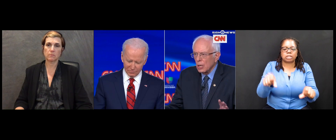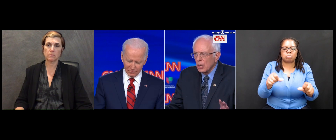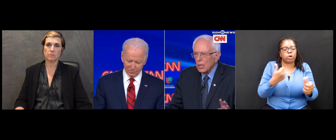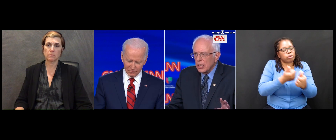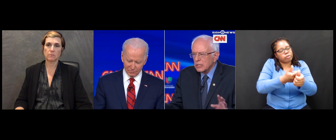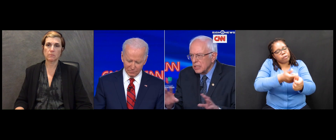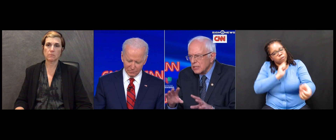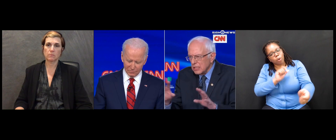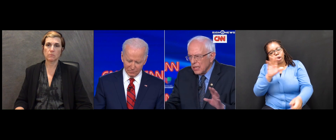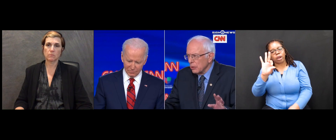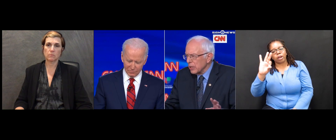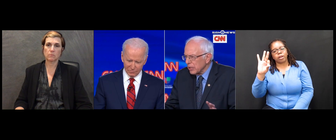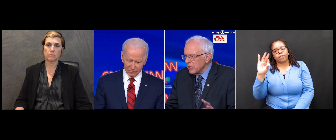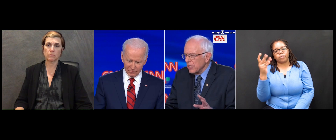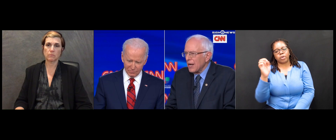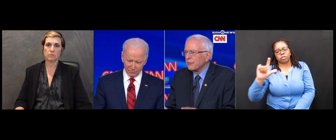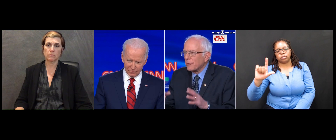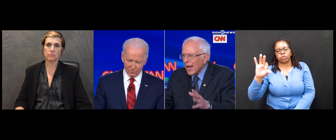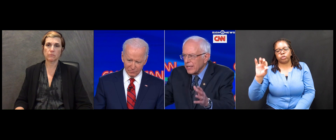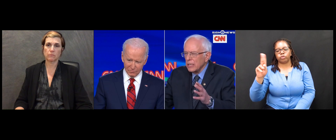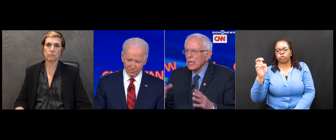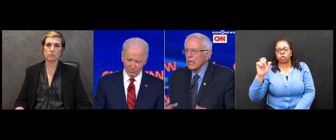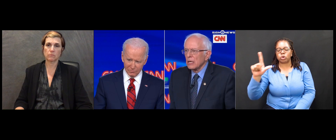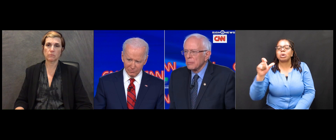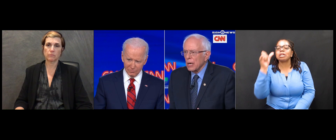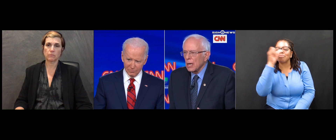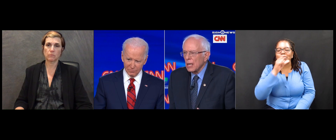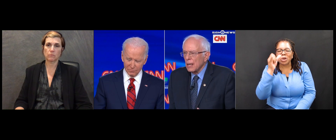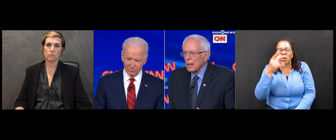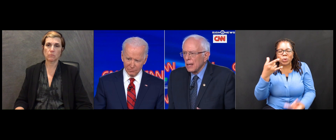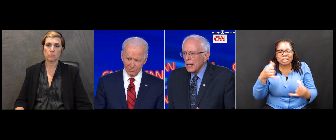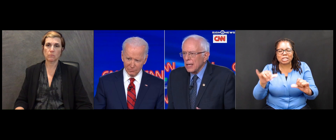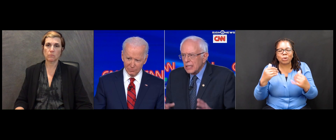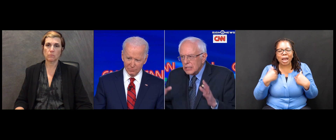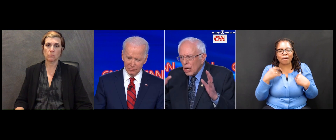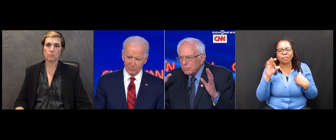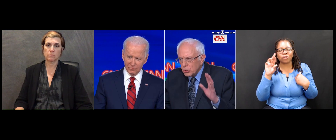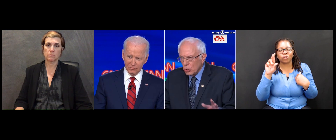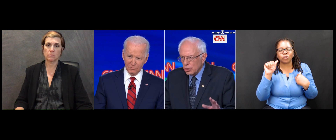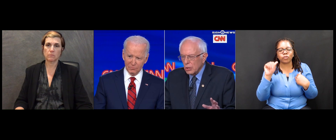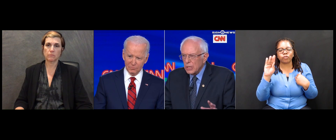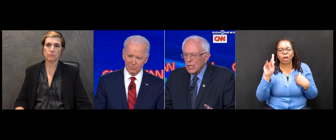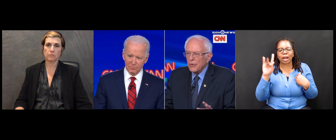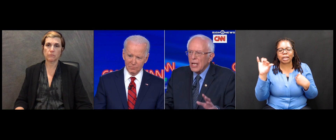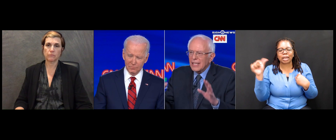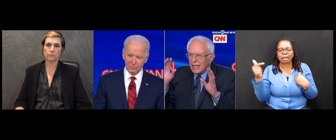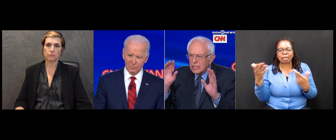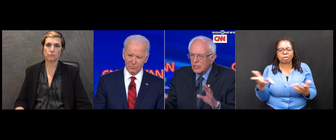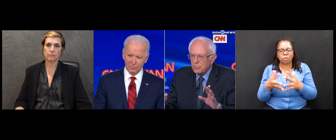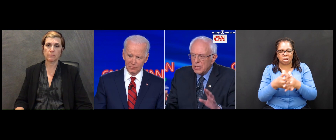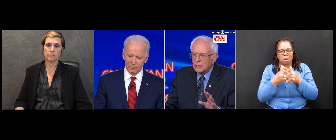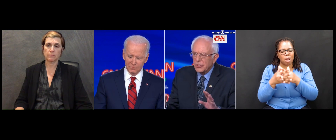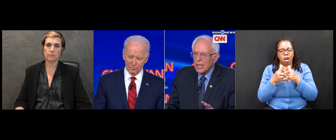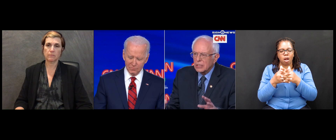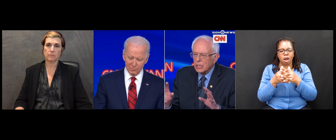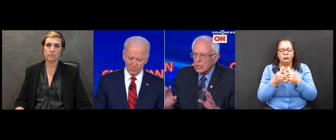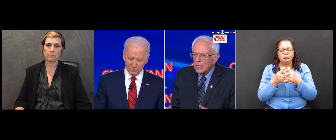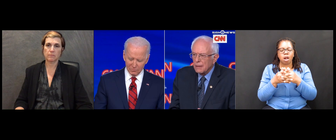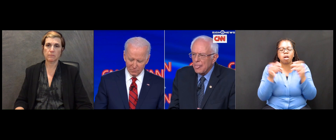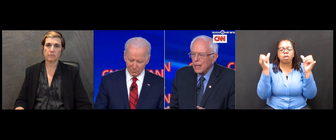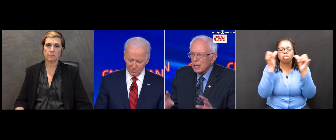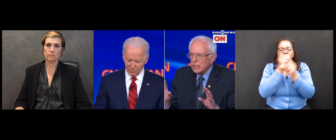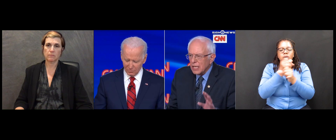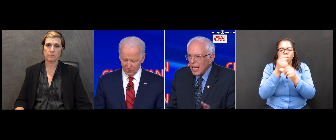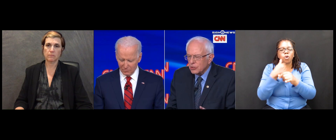fuel. It is insane that we continue to have fracking in America. It is absurd that we give tens of billions of dollars a